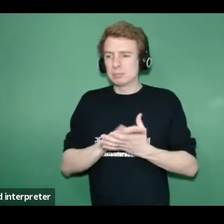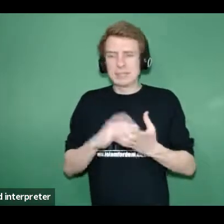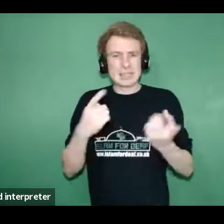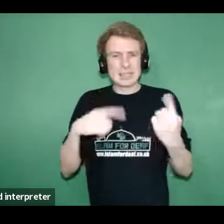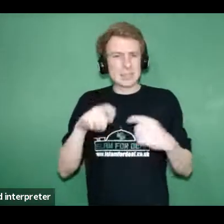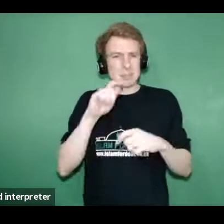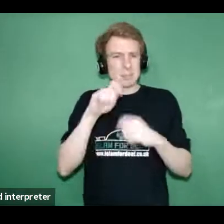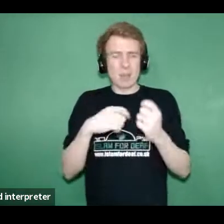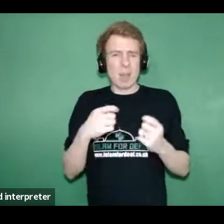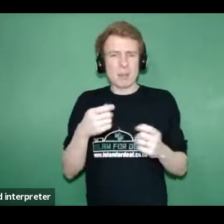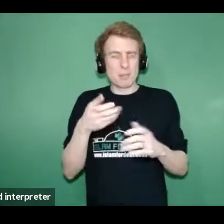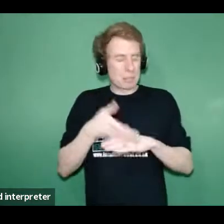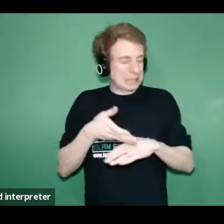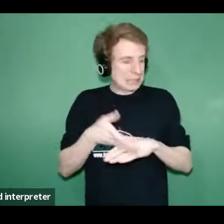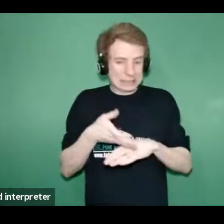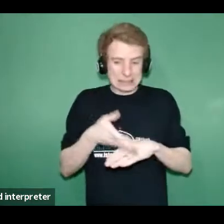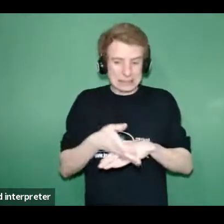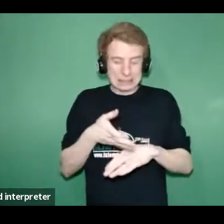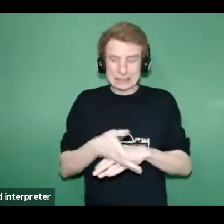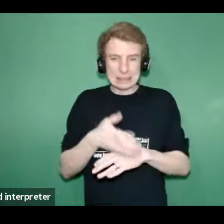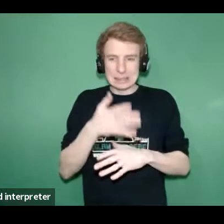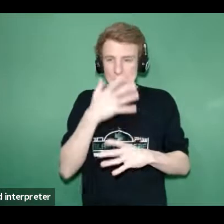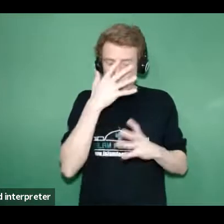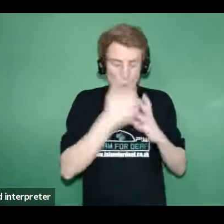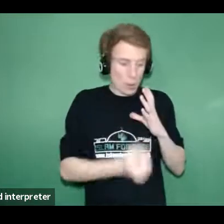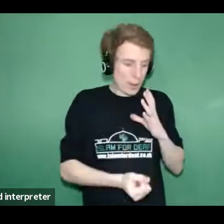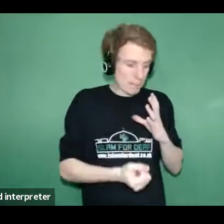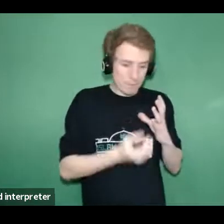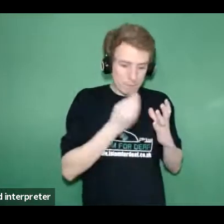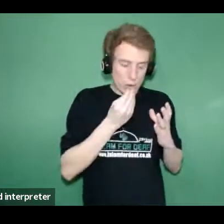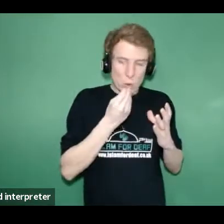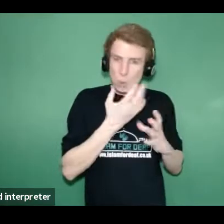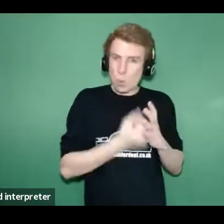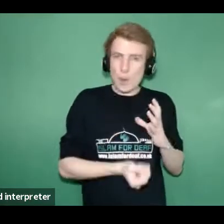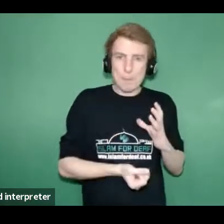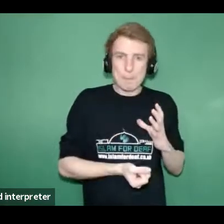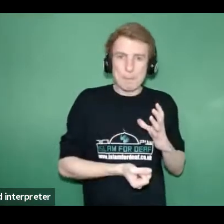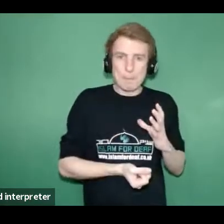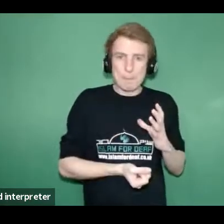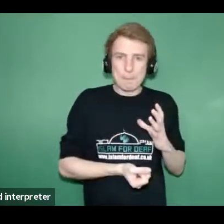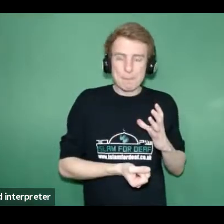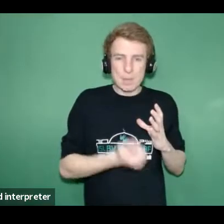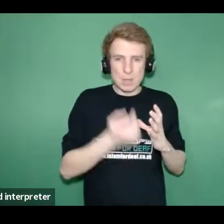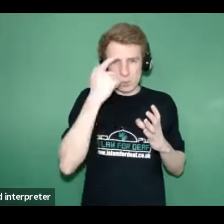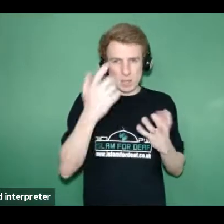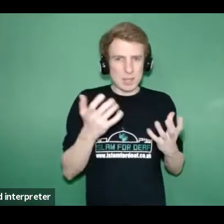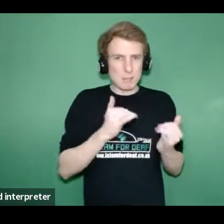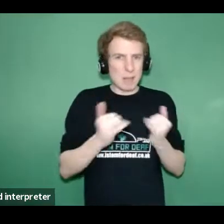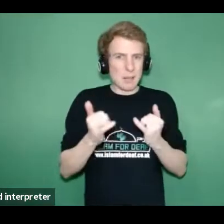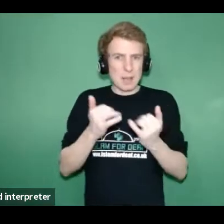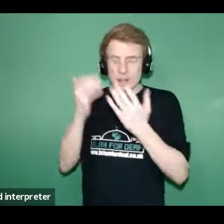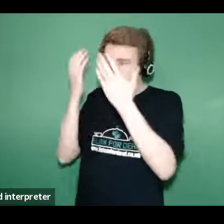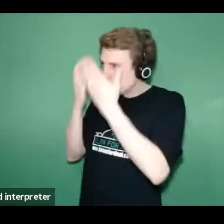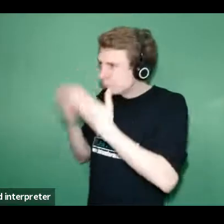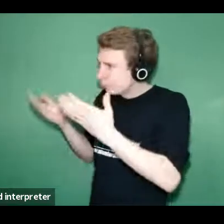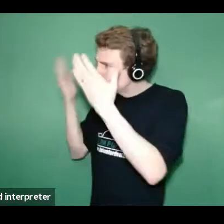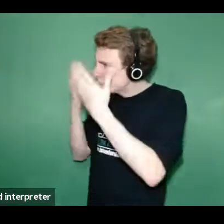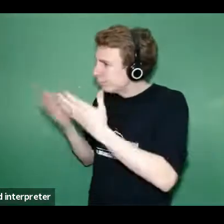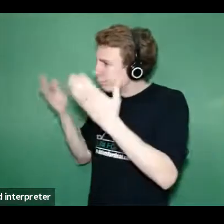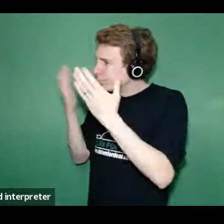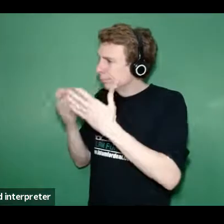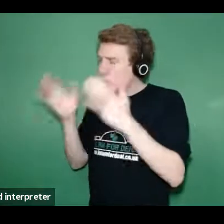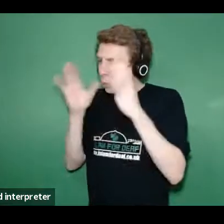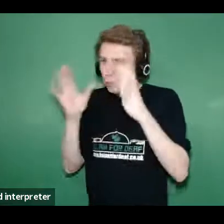extent where they might even be too busy to supplicate to Allah during the time when